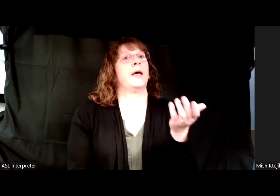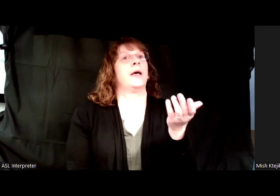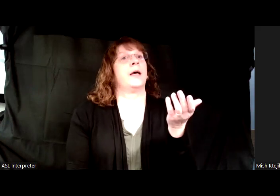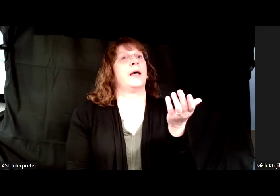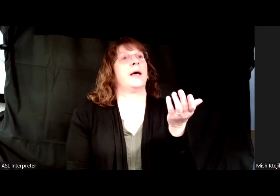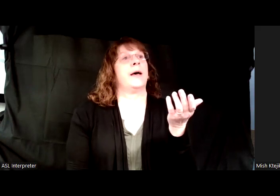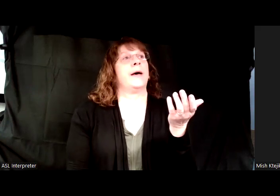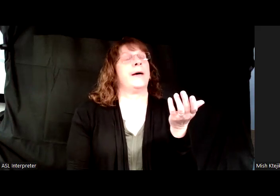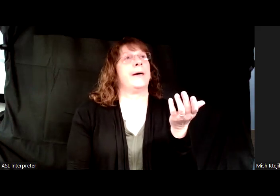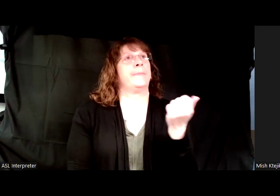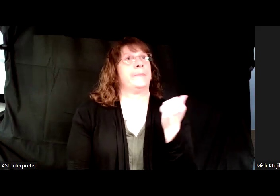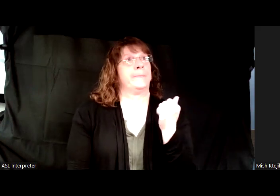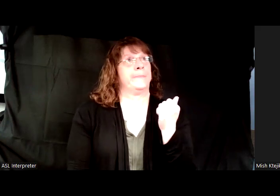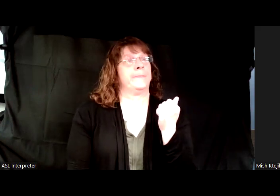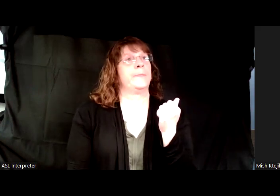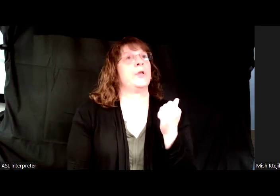Tammy?